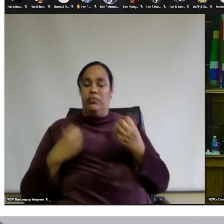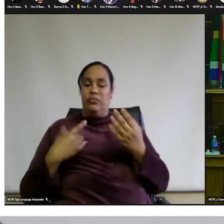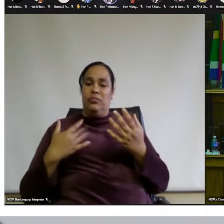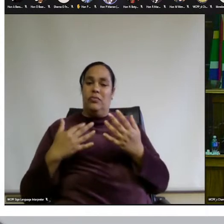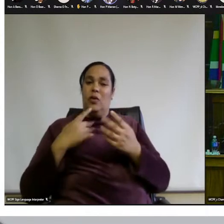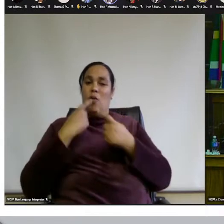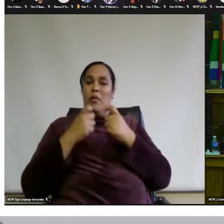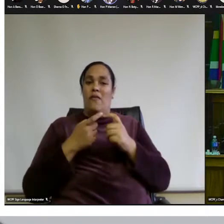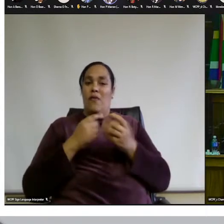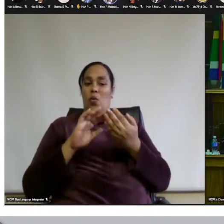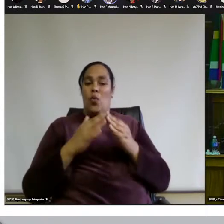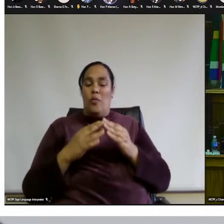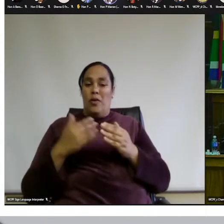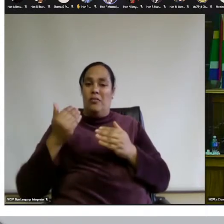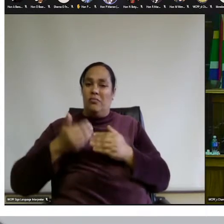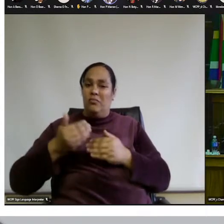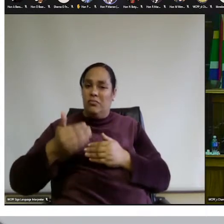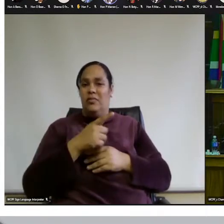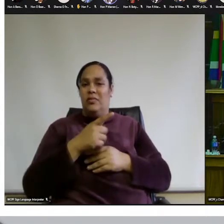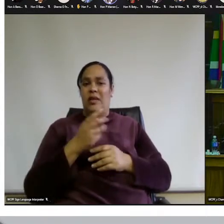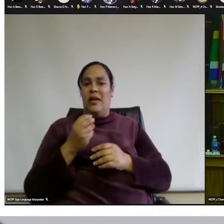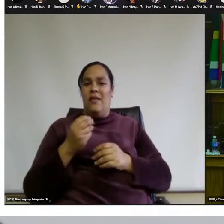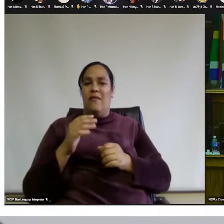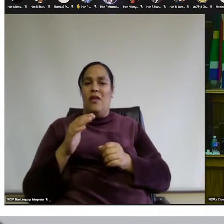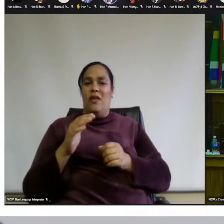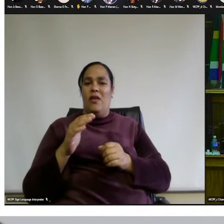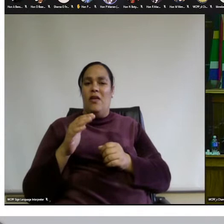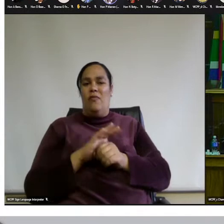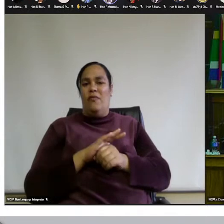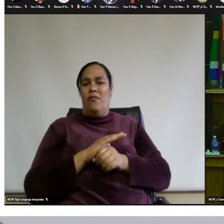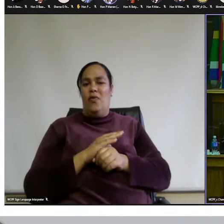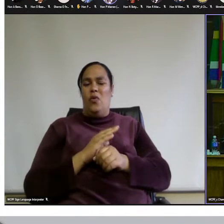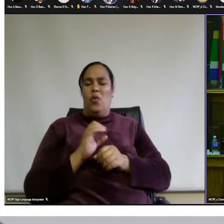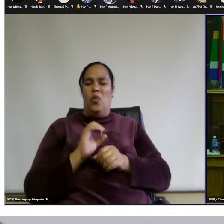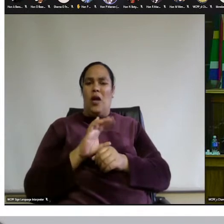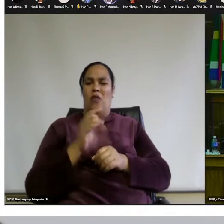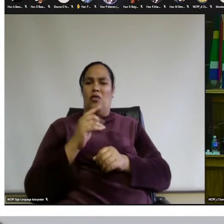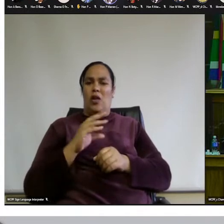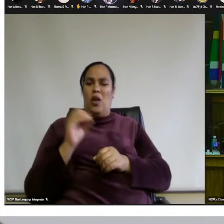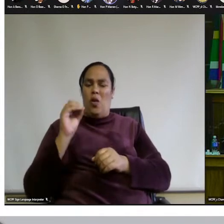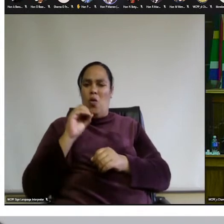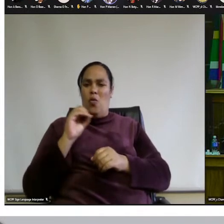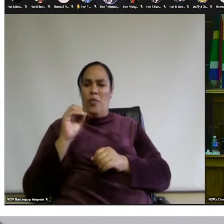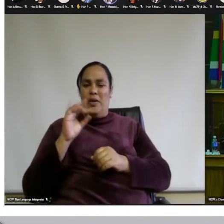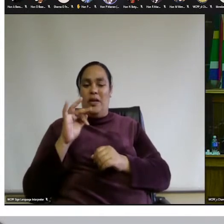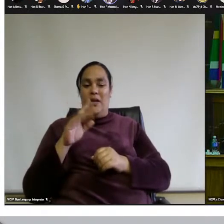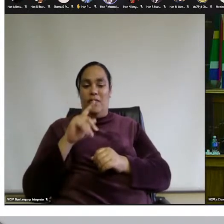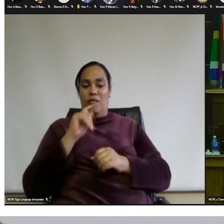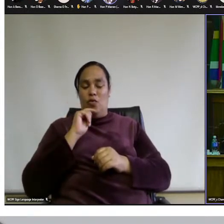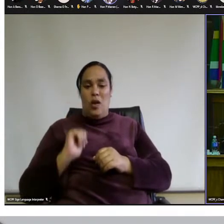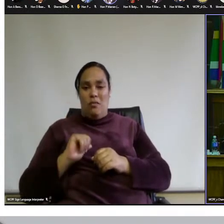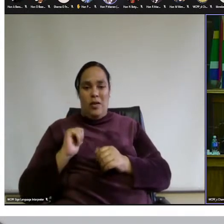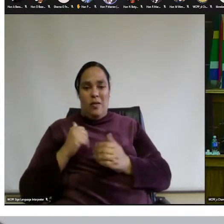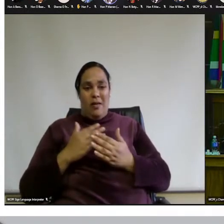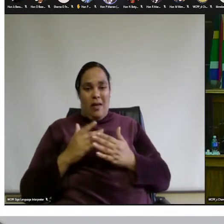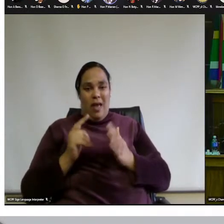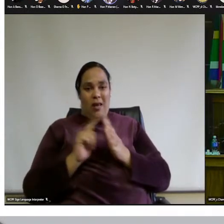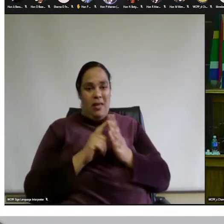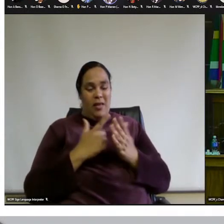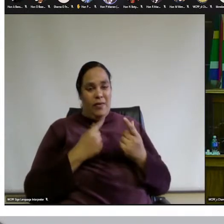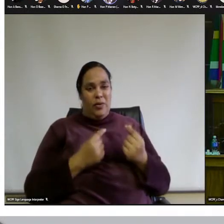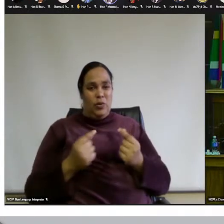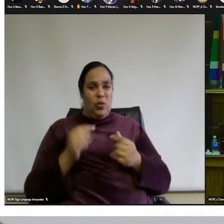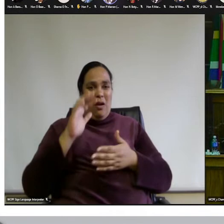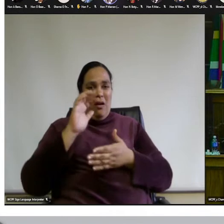communities, considers getting a full senior bar council opinion, whether it is legal for municipalities to summarily